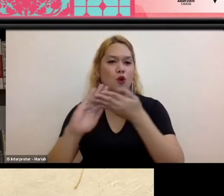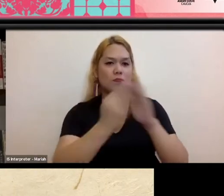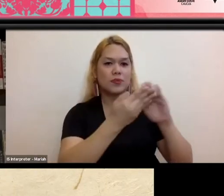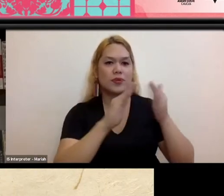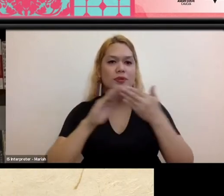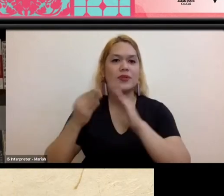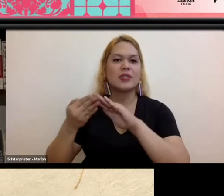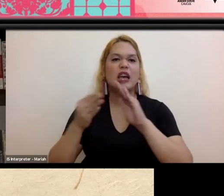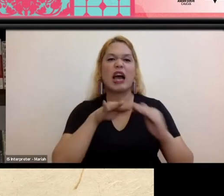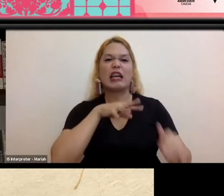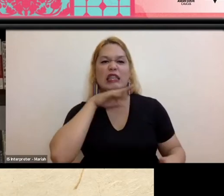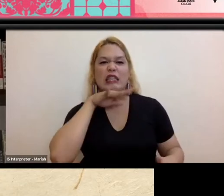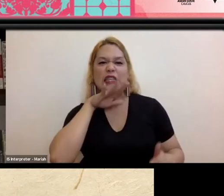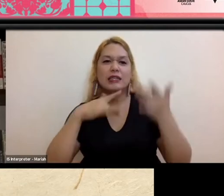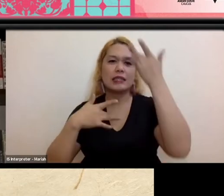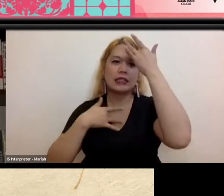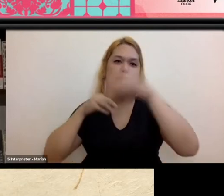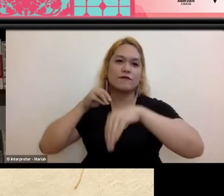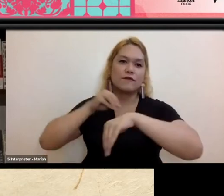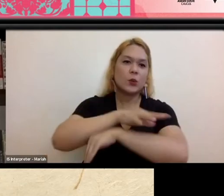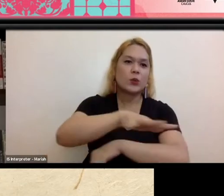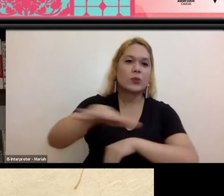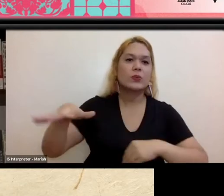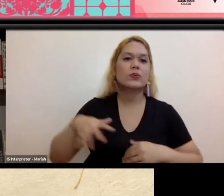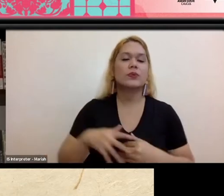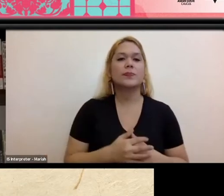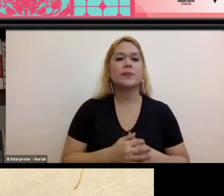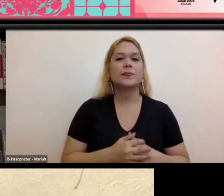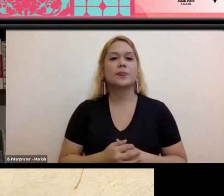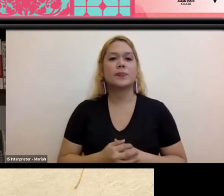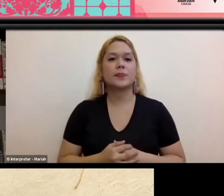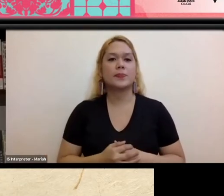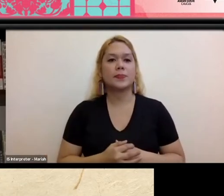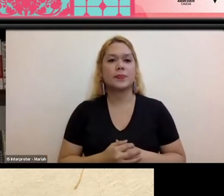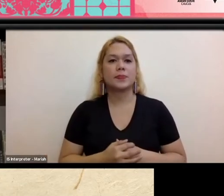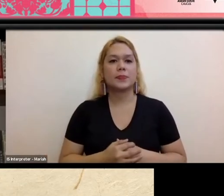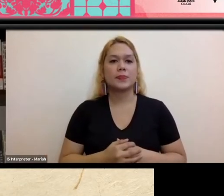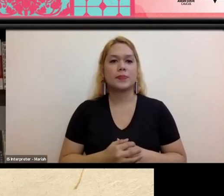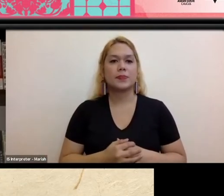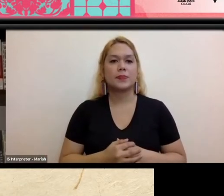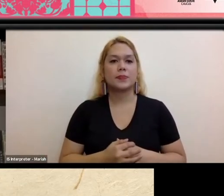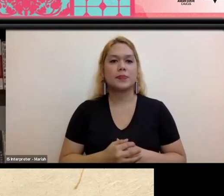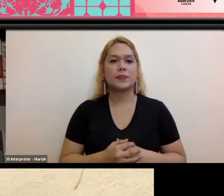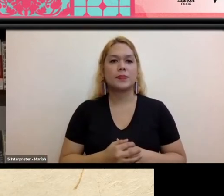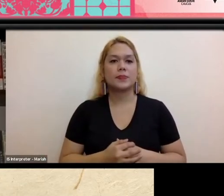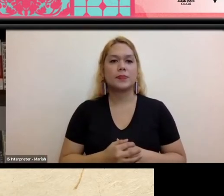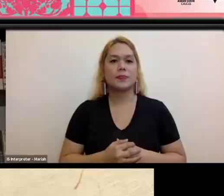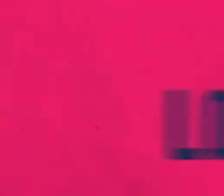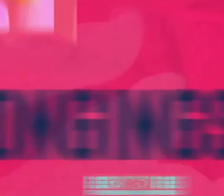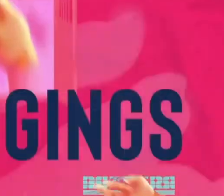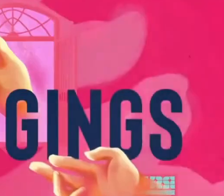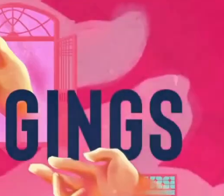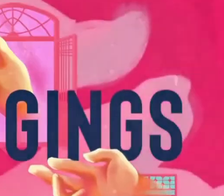we shall meet and return to our favorite rendezvous. Thank you.